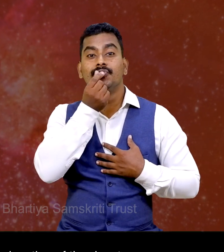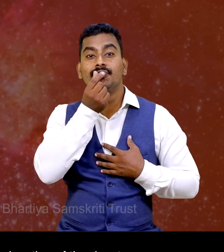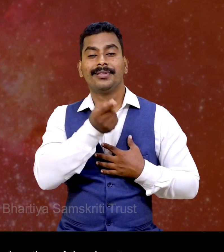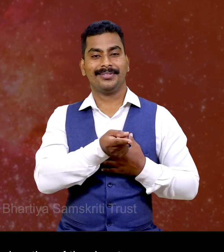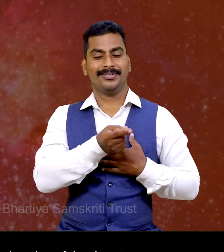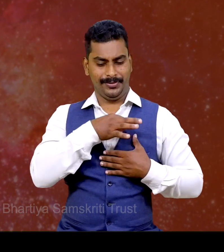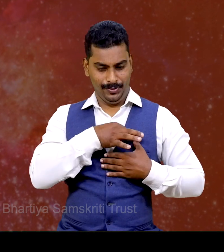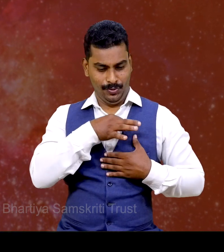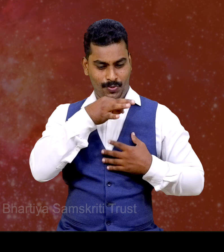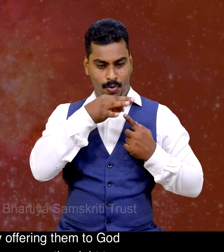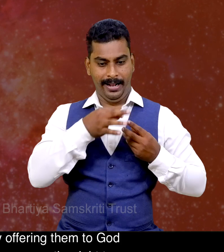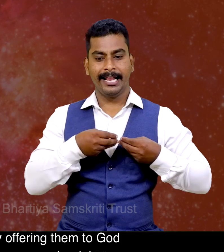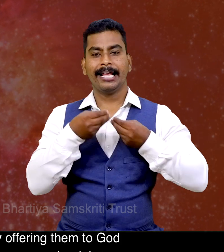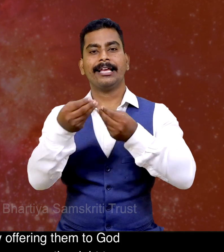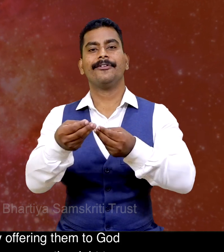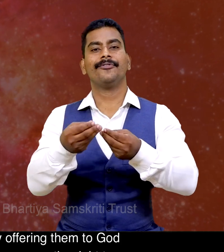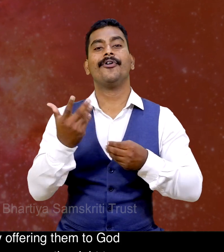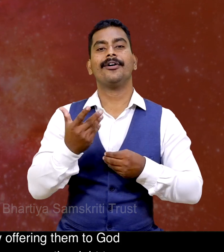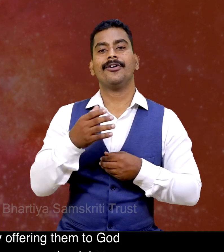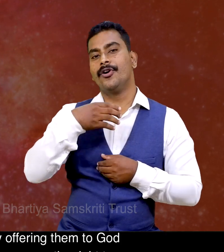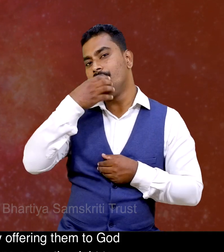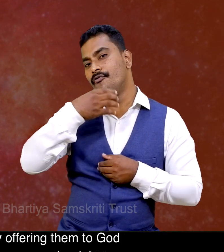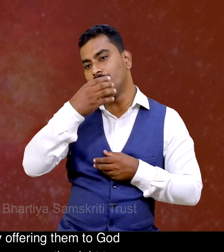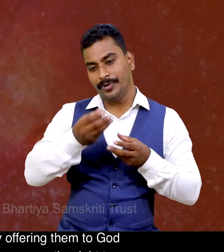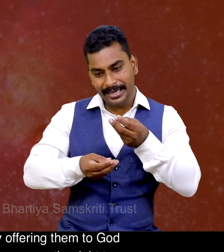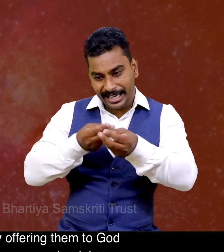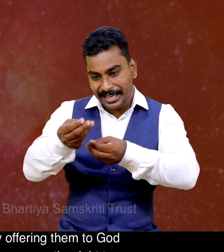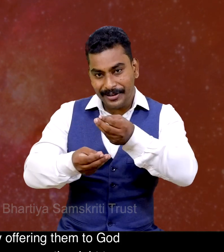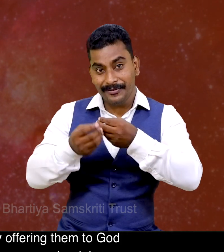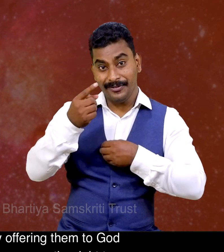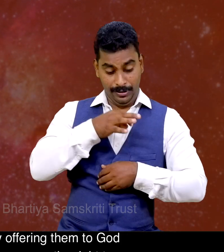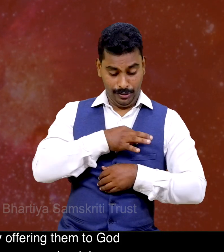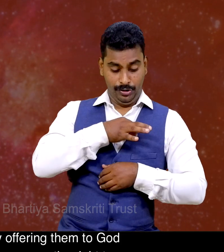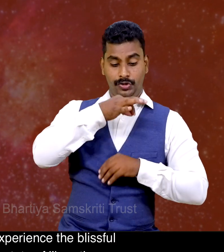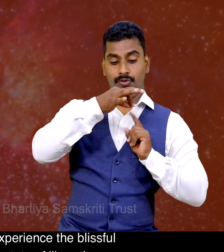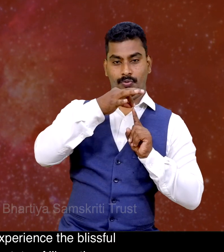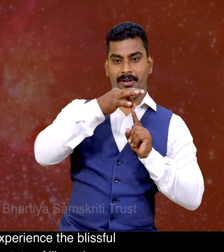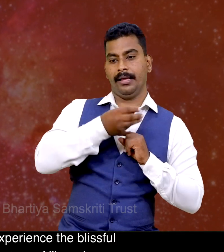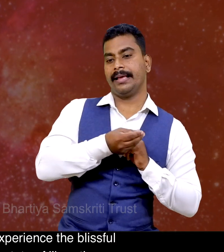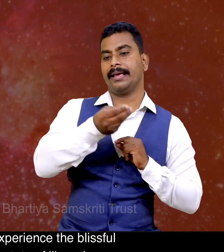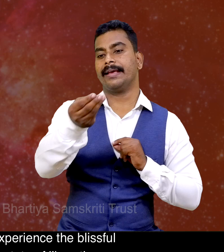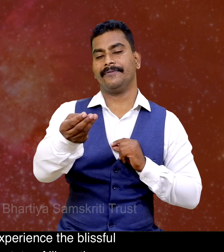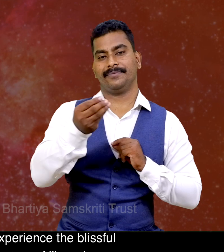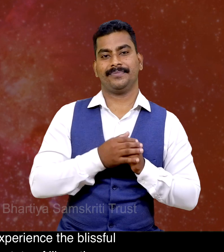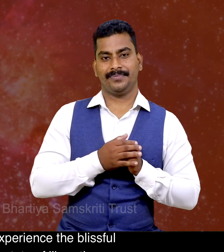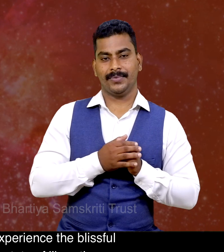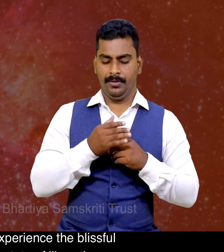devotee. By offering them to God, one earns the right to experience the blissful state